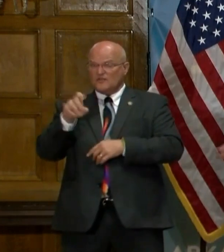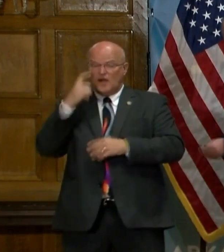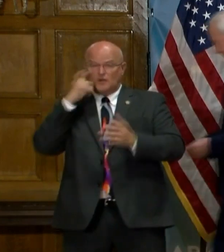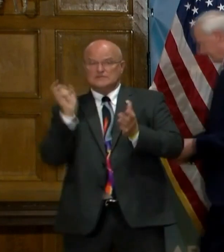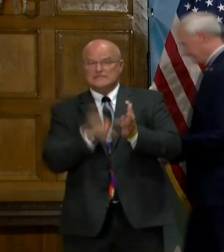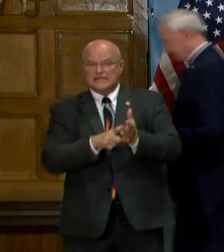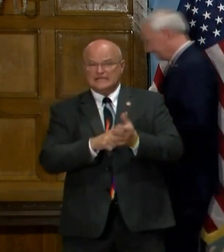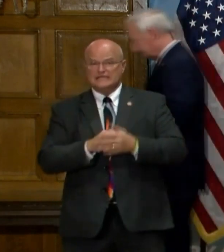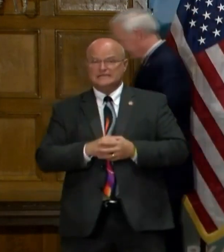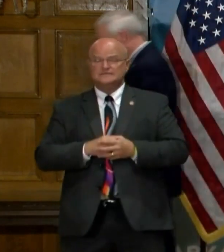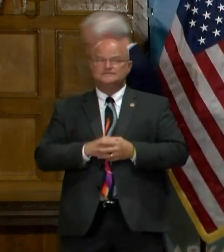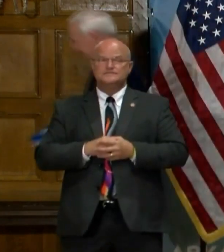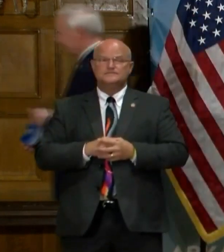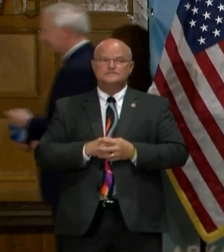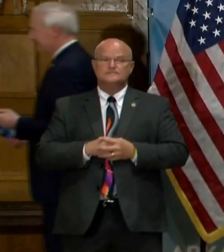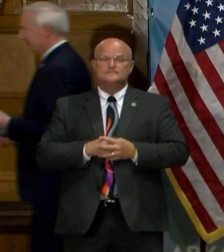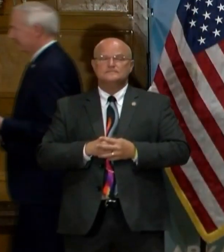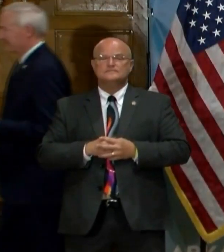was detected?